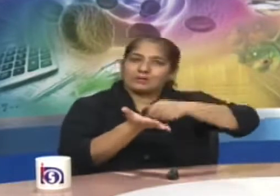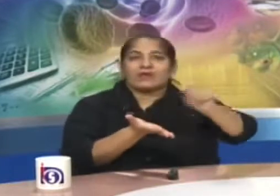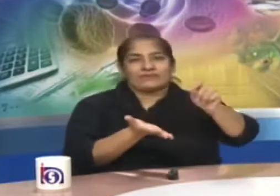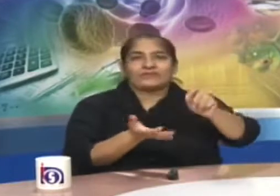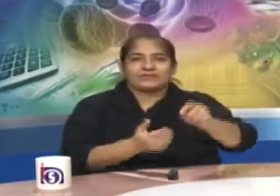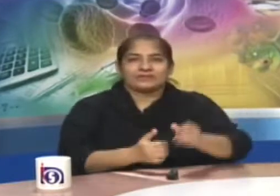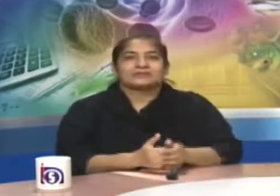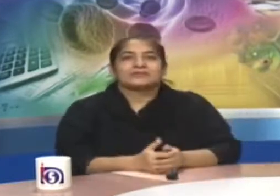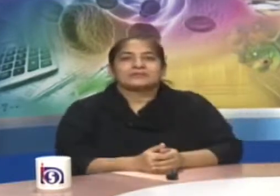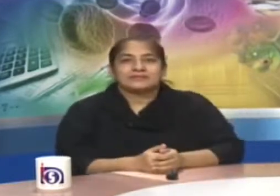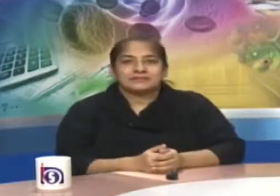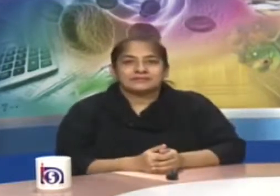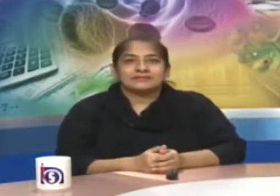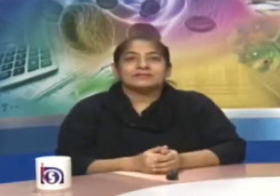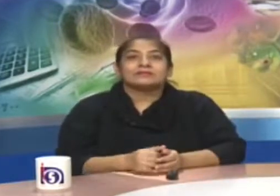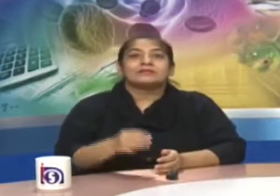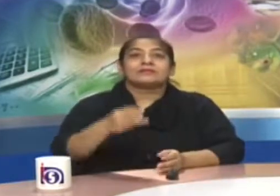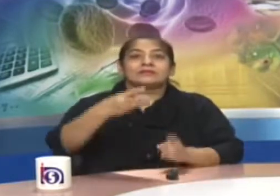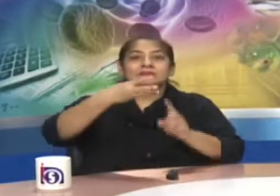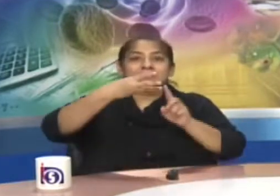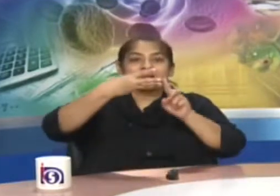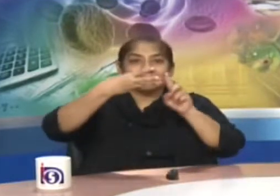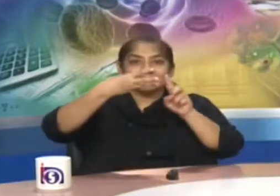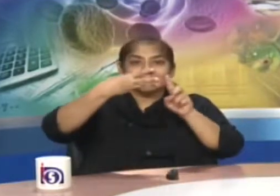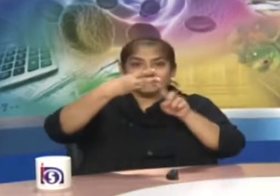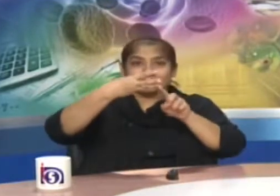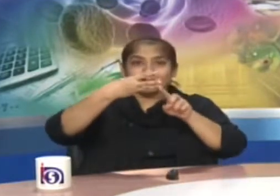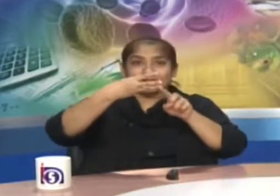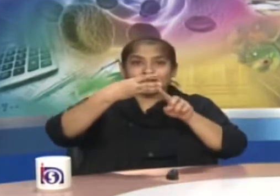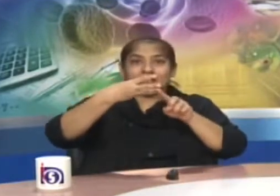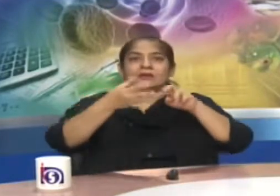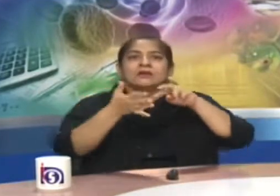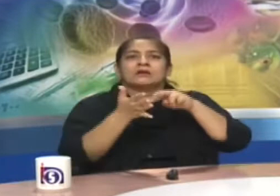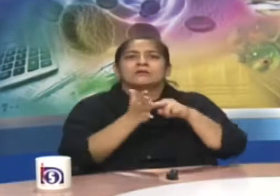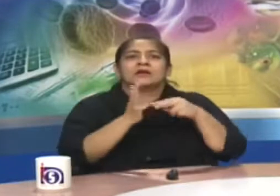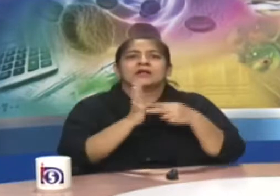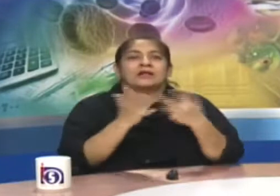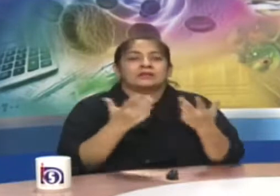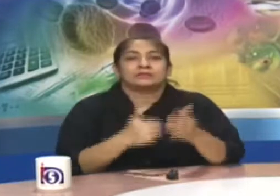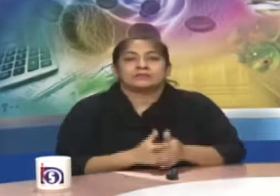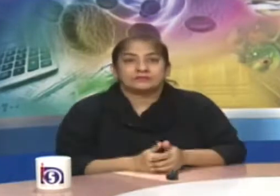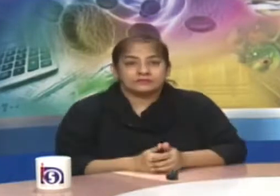The finger spelling I did is approved securities.